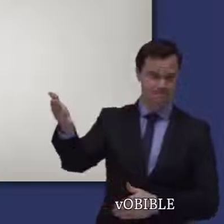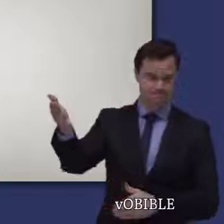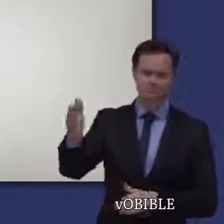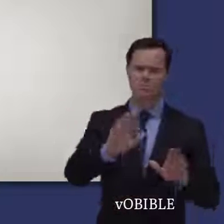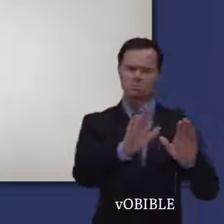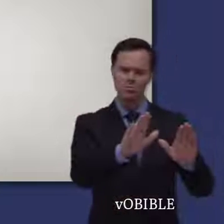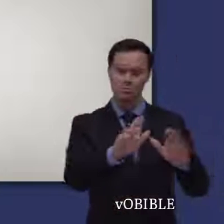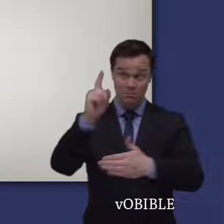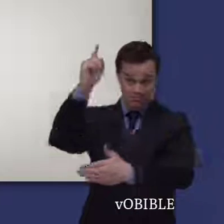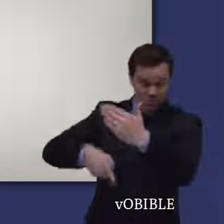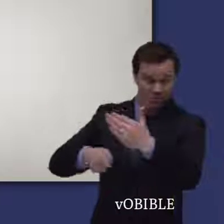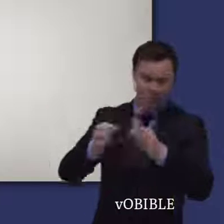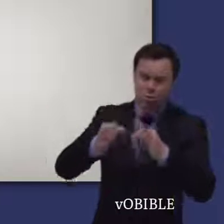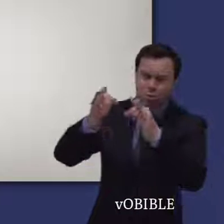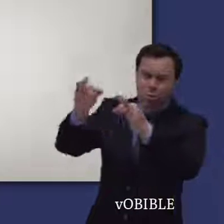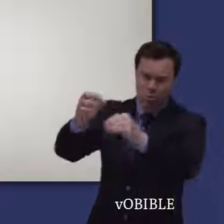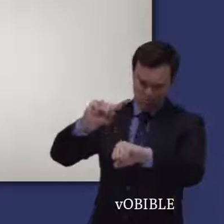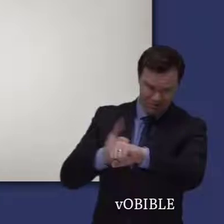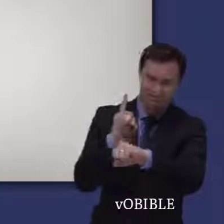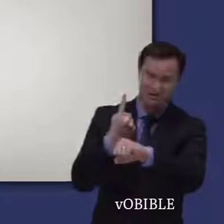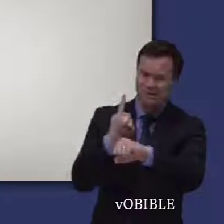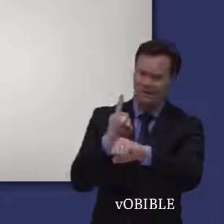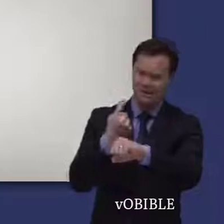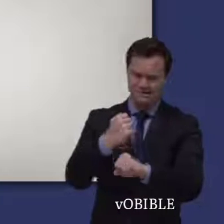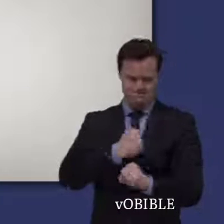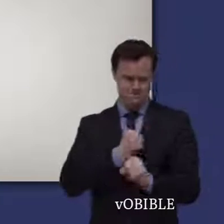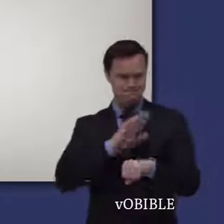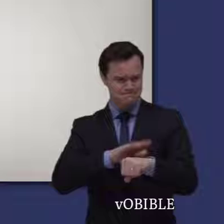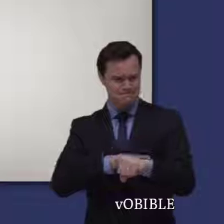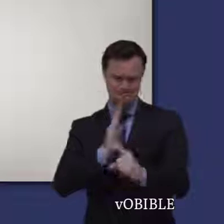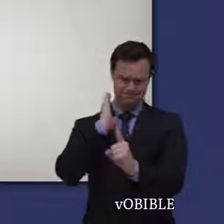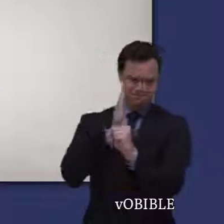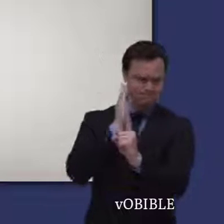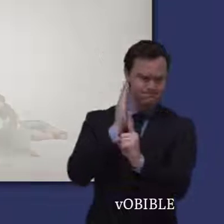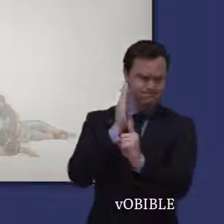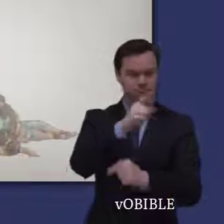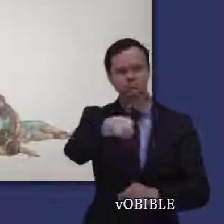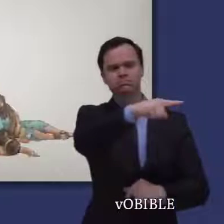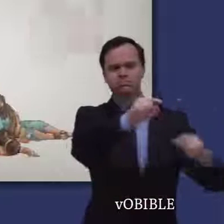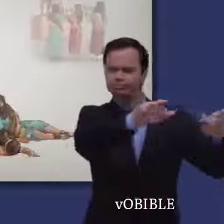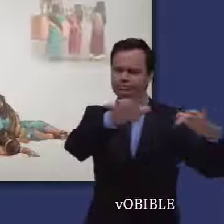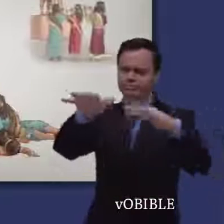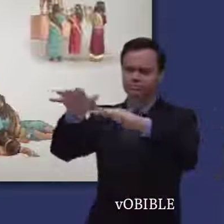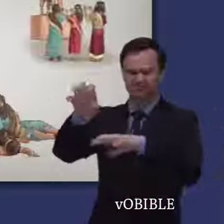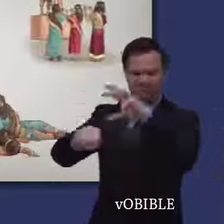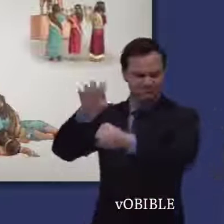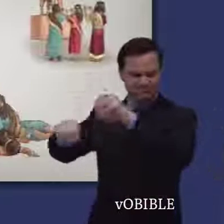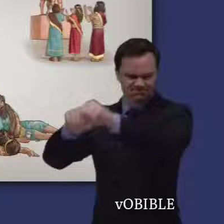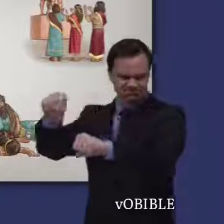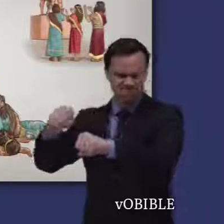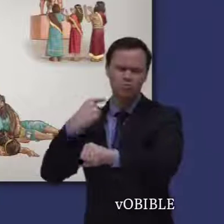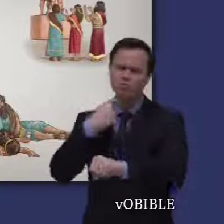Jehovah assures Habakkuk that this divine judgment on Judah will not be late, and that the Chaldeans will also